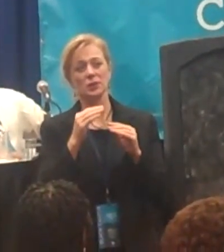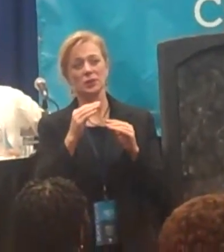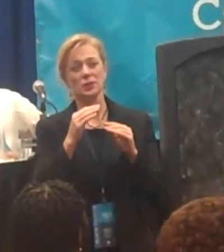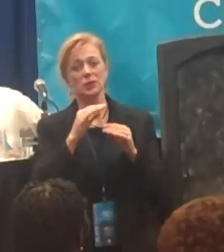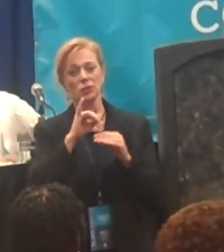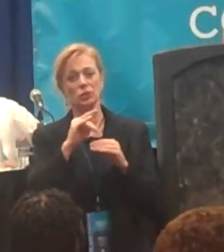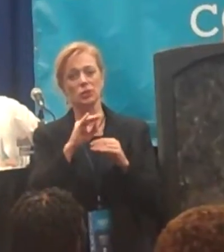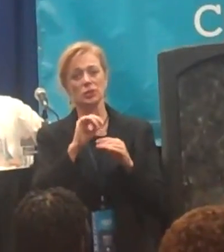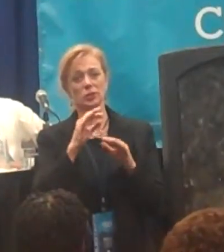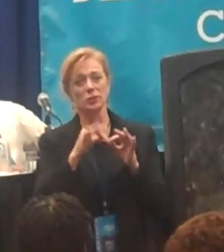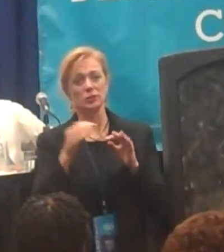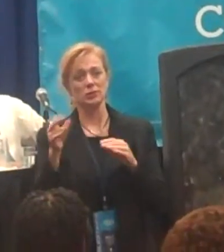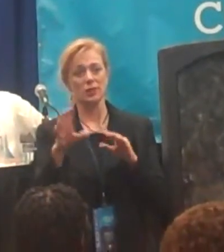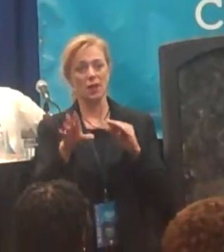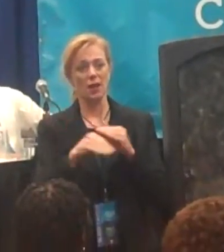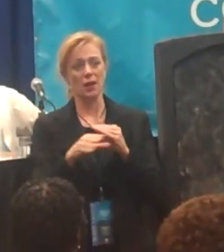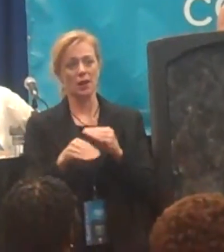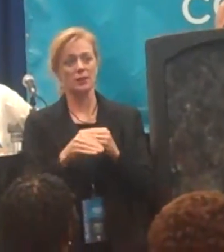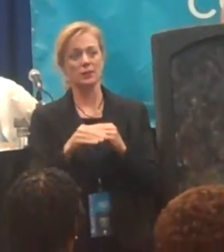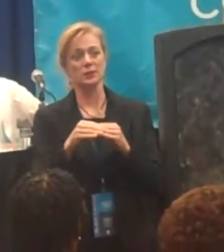justices on the Supreme Court.